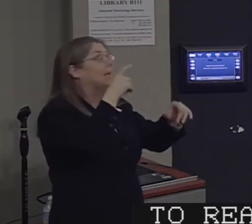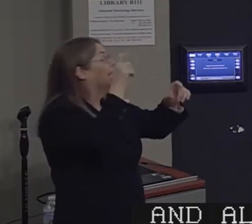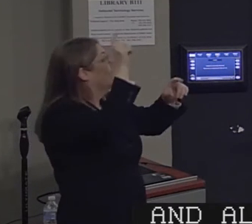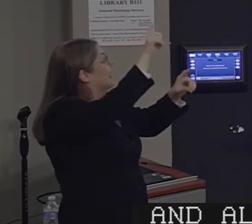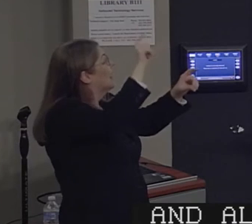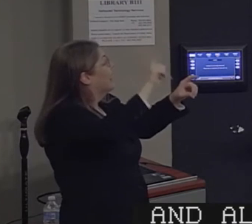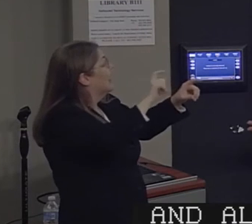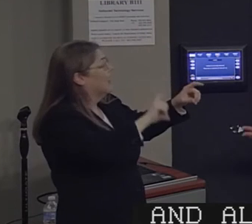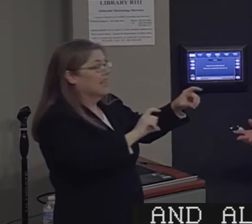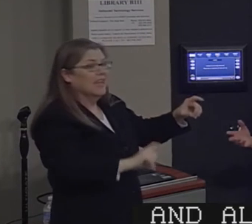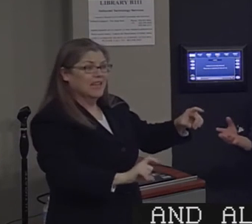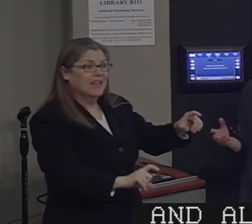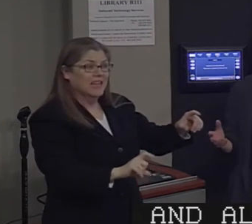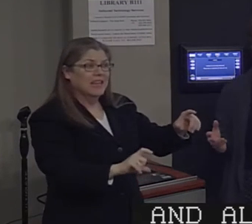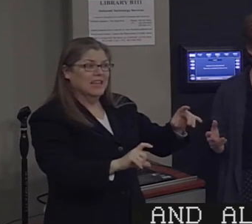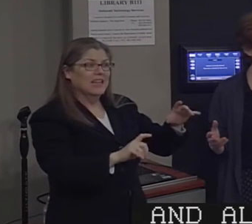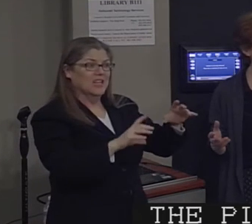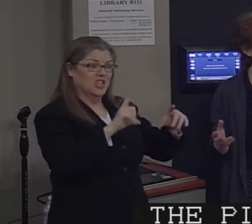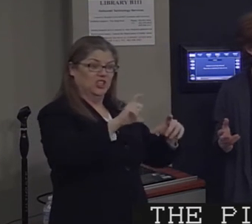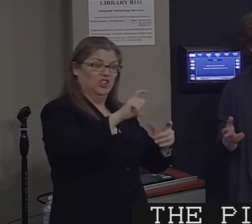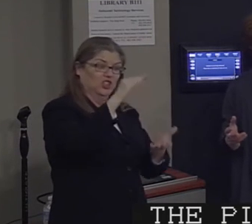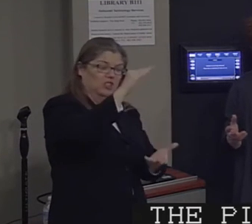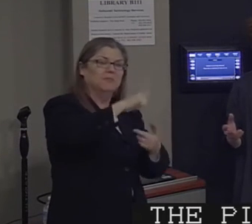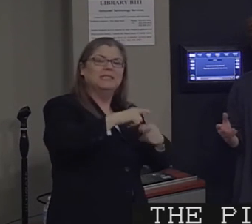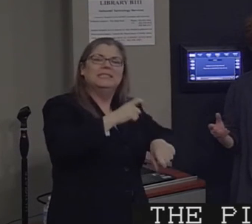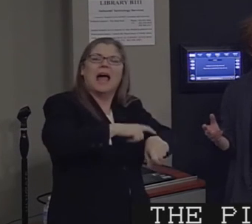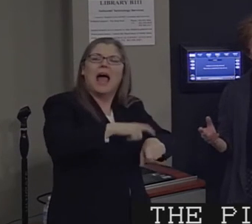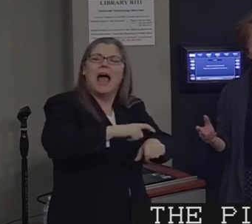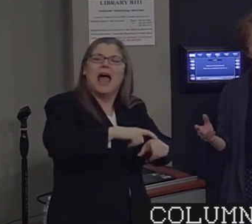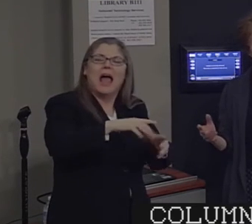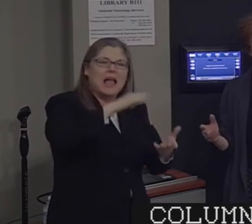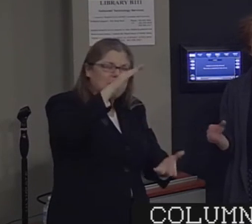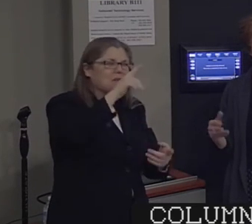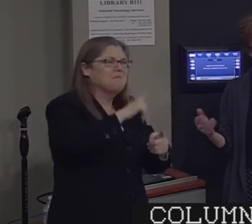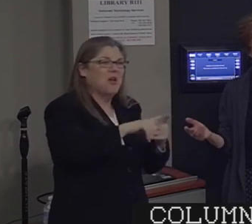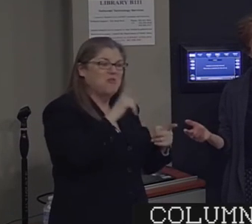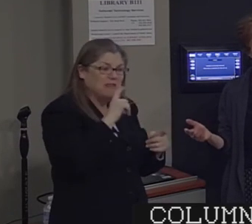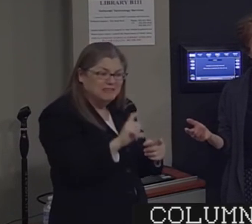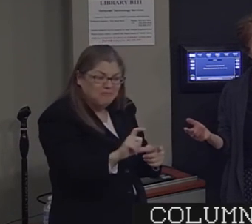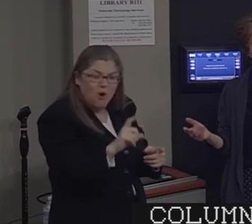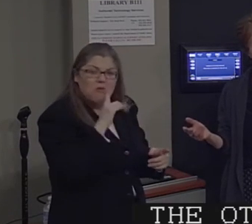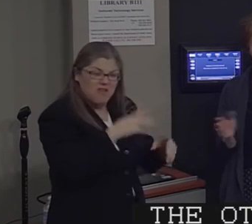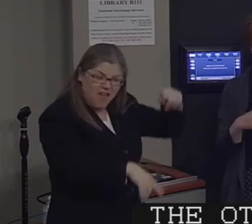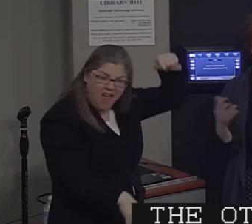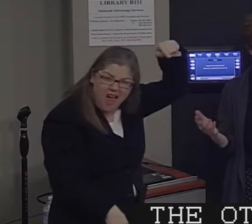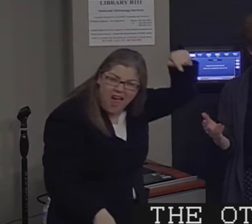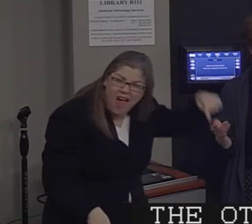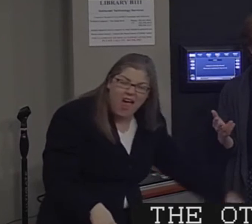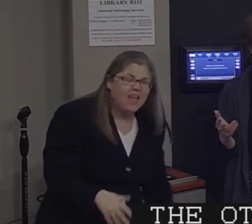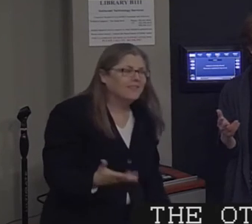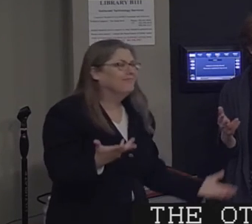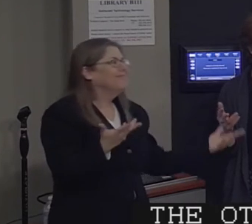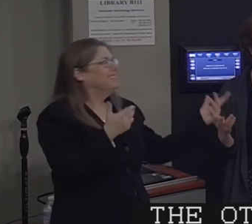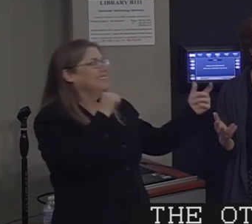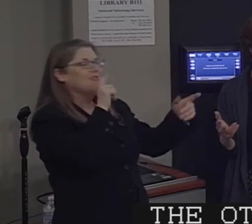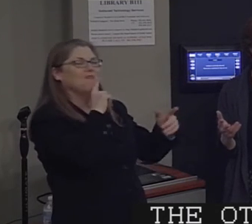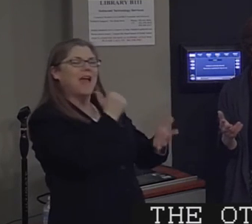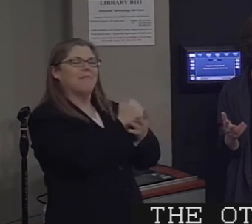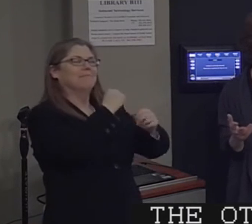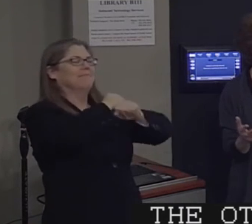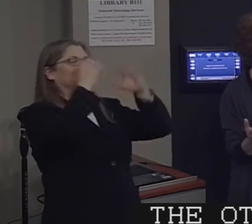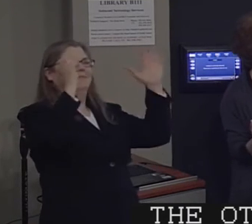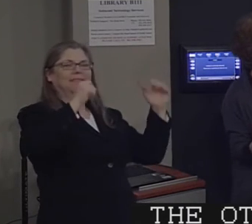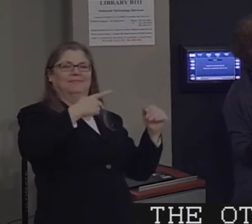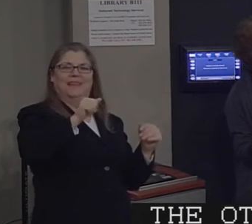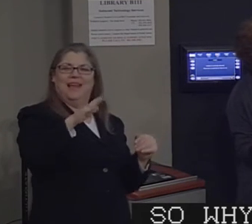much, much longer than the other columns. So why geologists do this sort of beats me. It's a terrible learning tool, but that's the way it is.